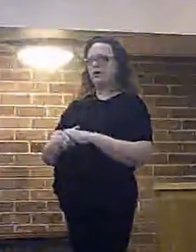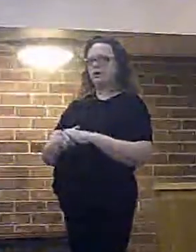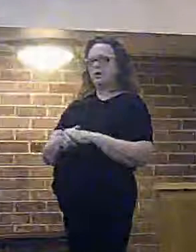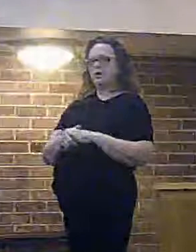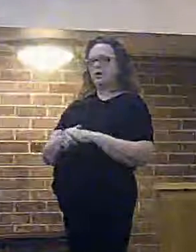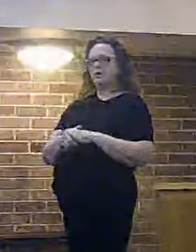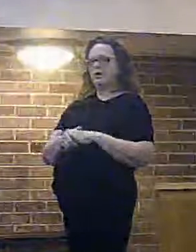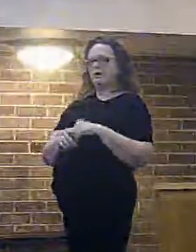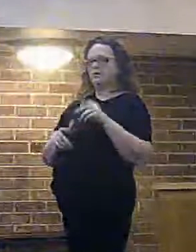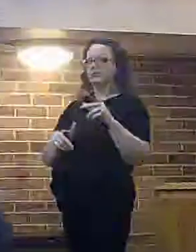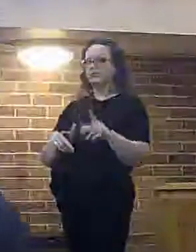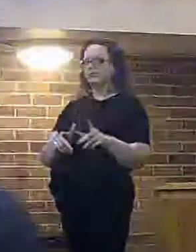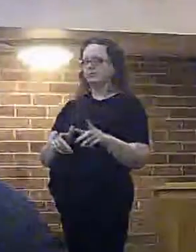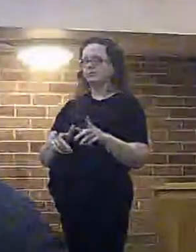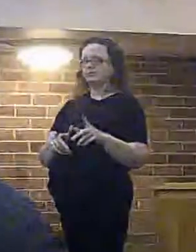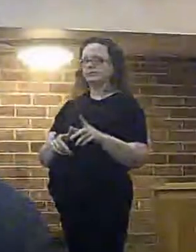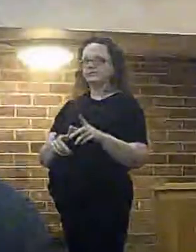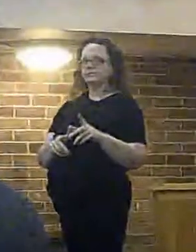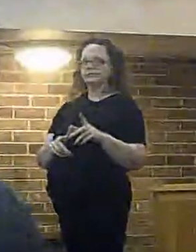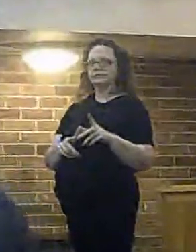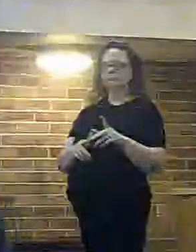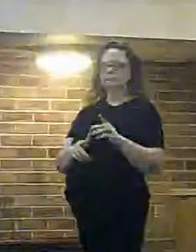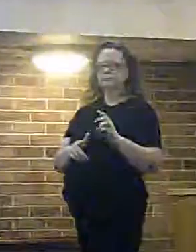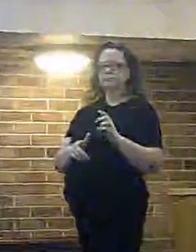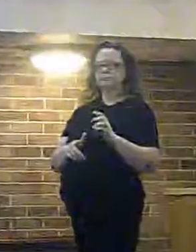Okay. I just want to say something else.